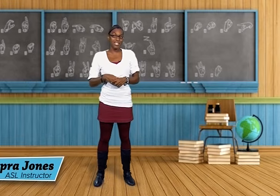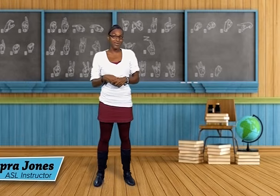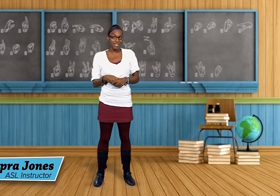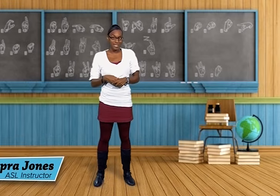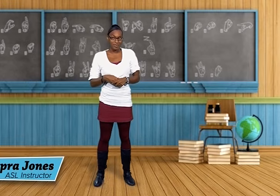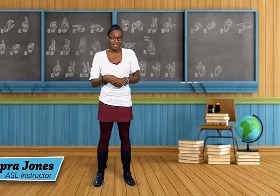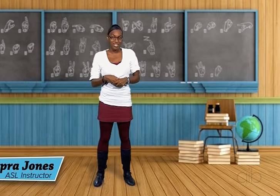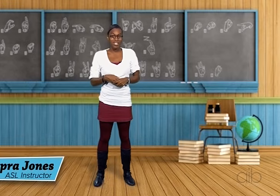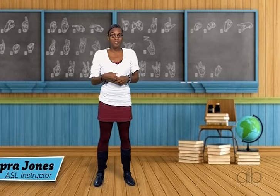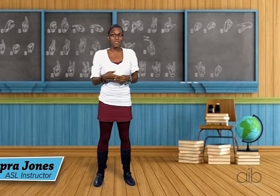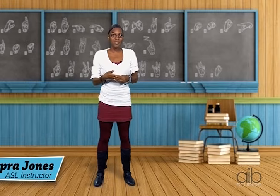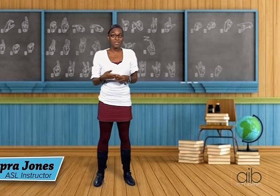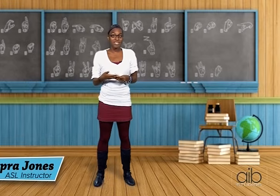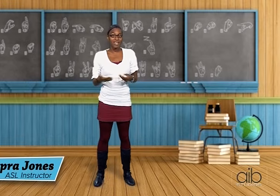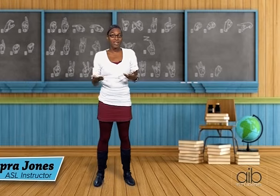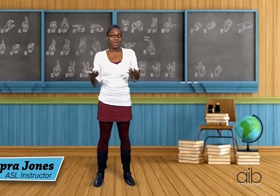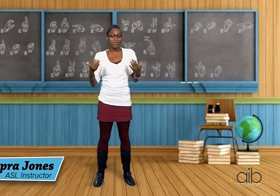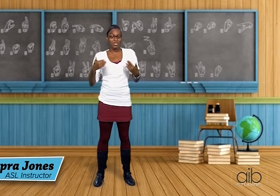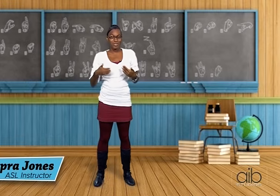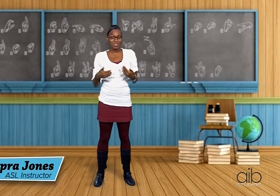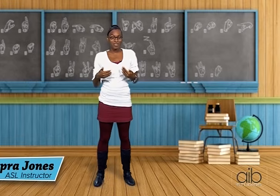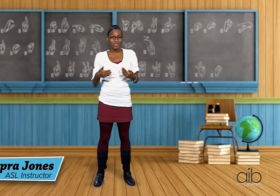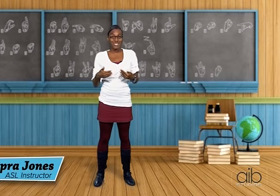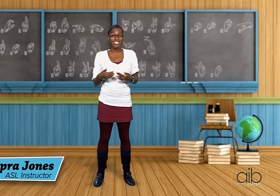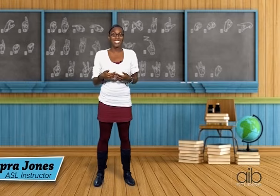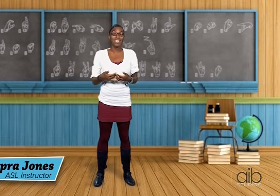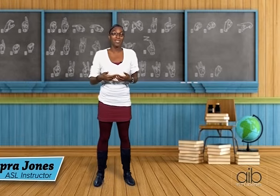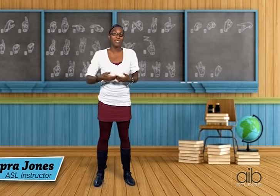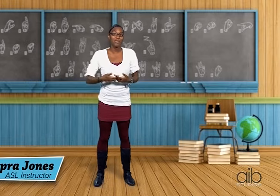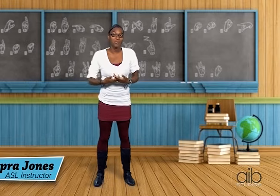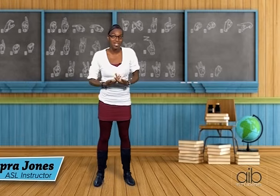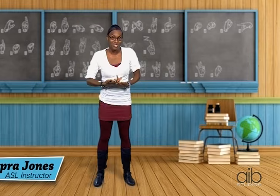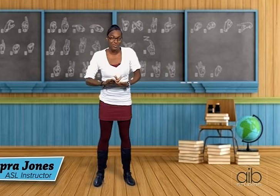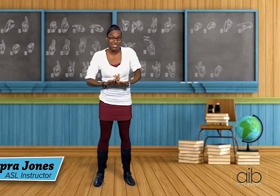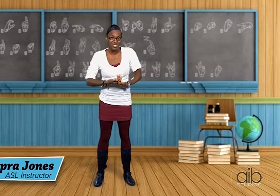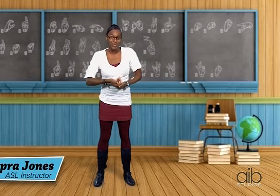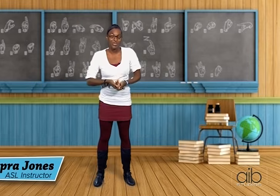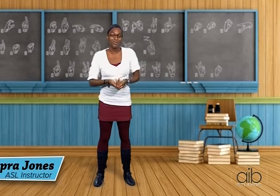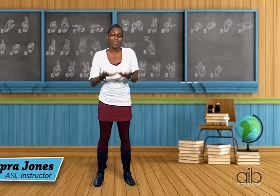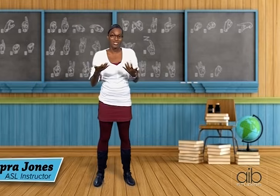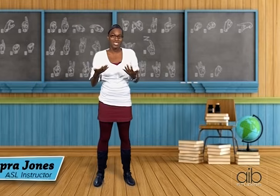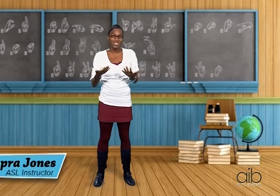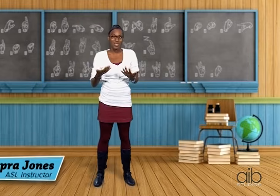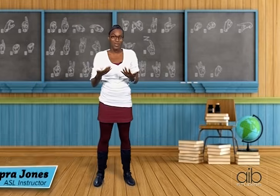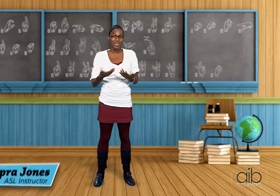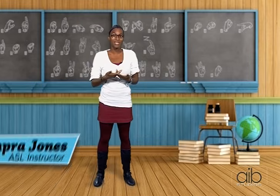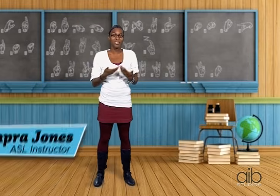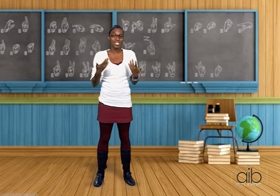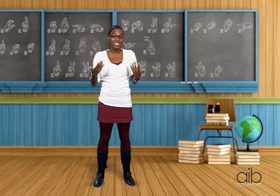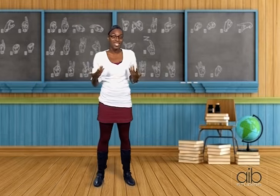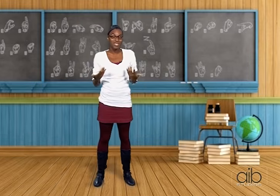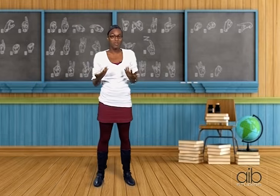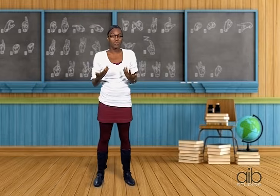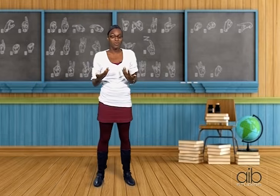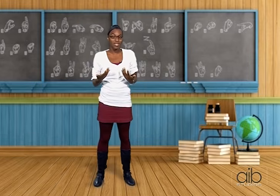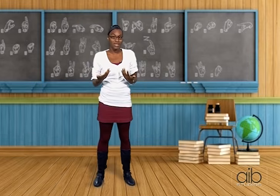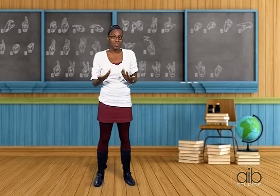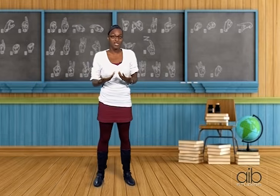with Lampra. For those that are returning viewers, thank you so much for continuing watching the show and learning this beautiful language of